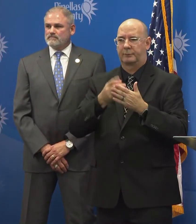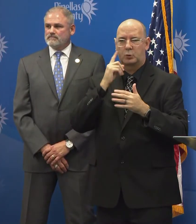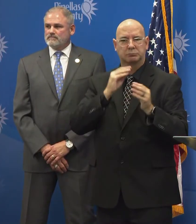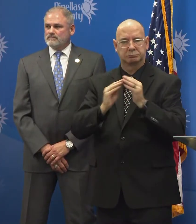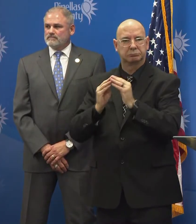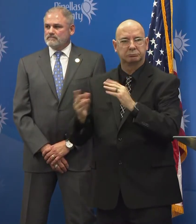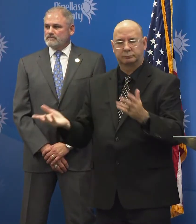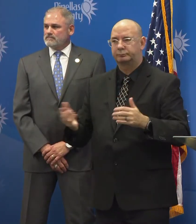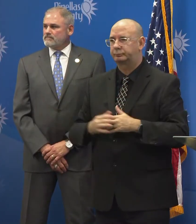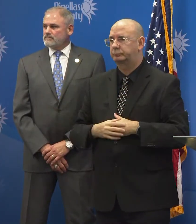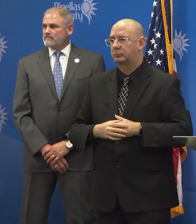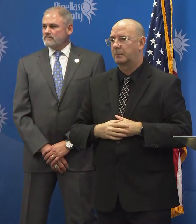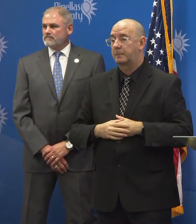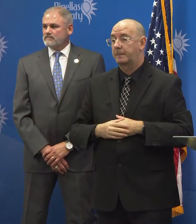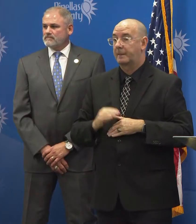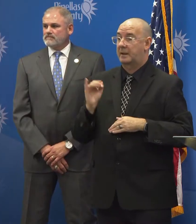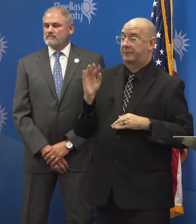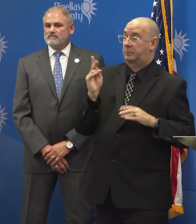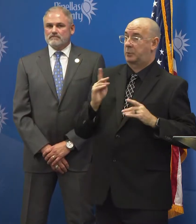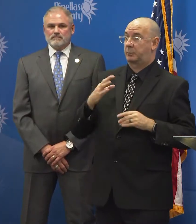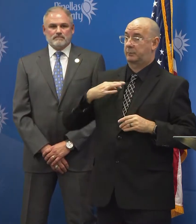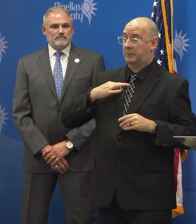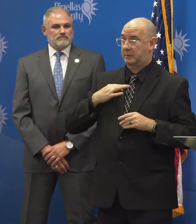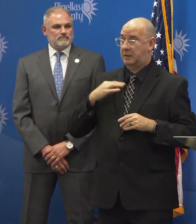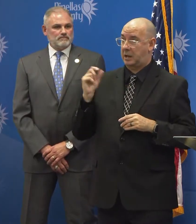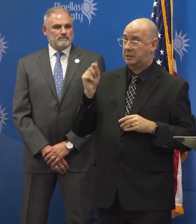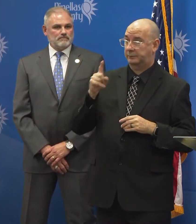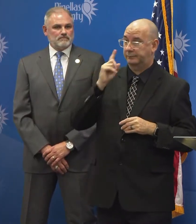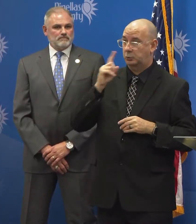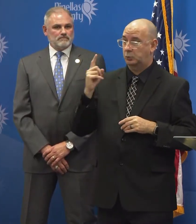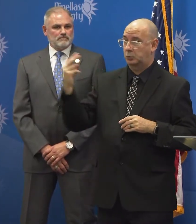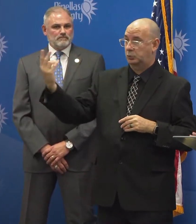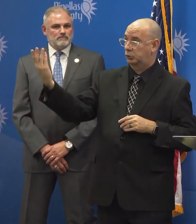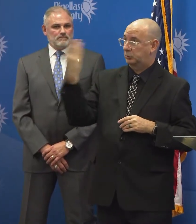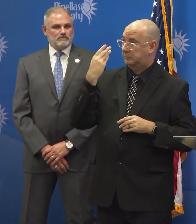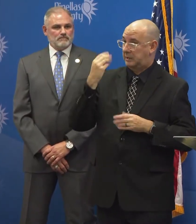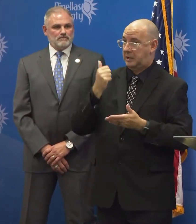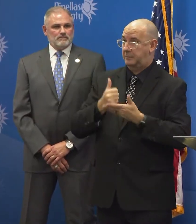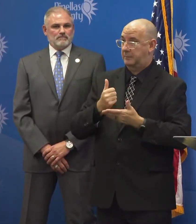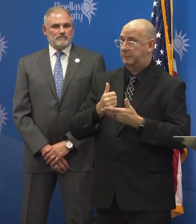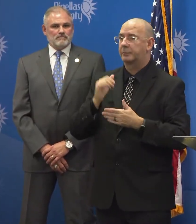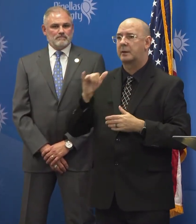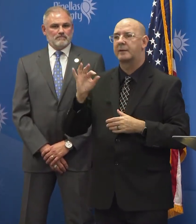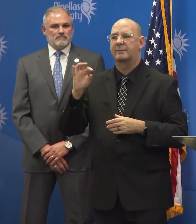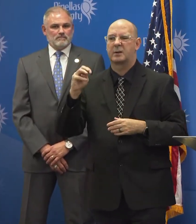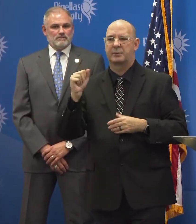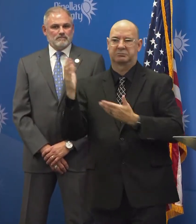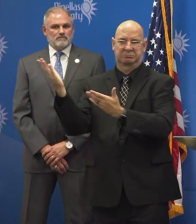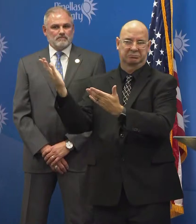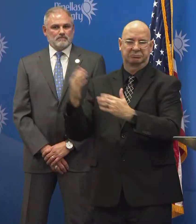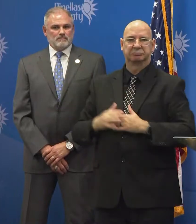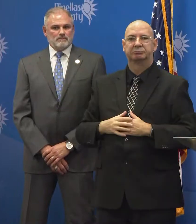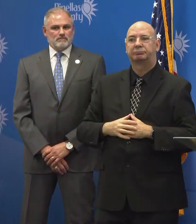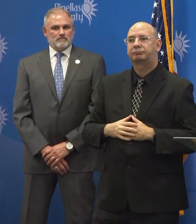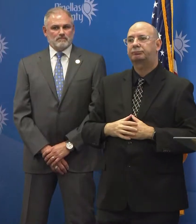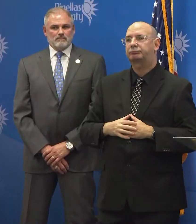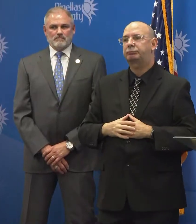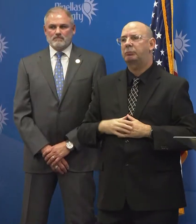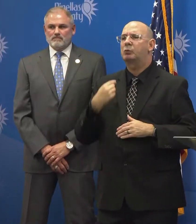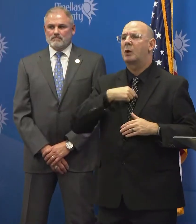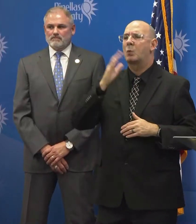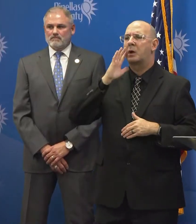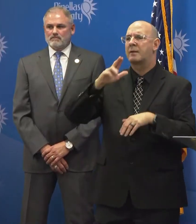applying for, they are also supporting the direct assistance right now for us. So those are things that we will be